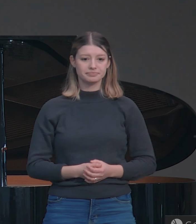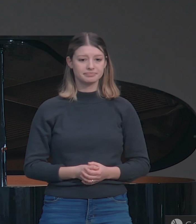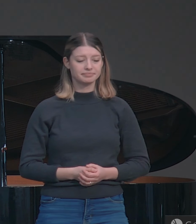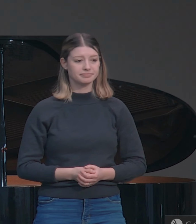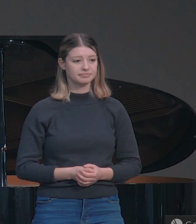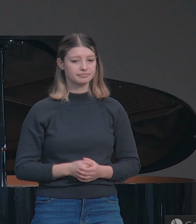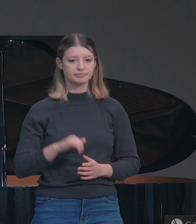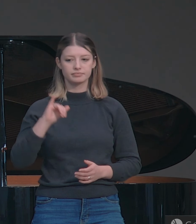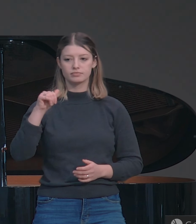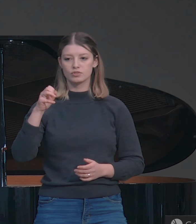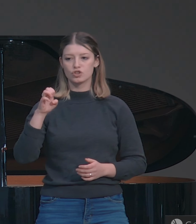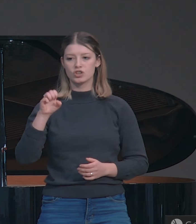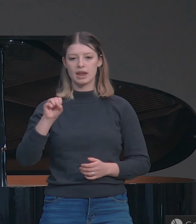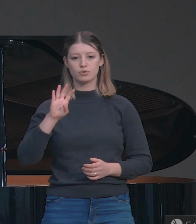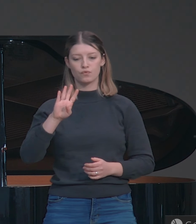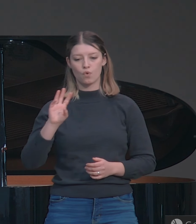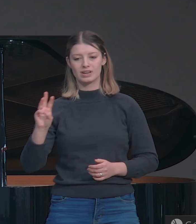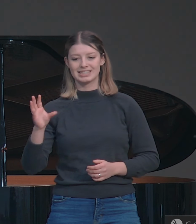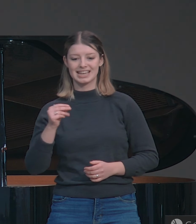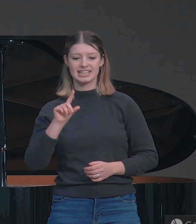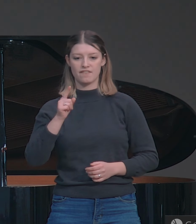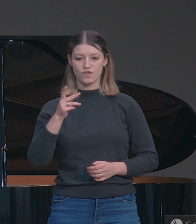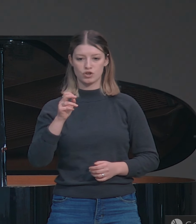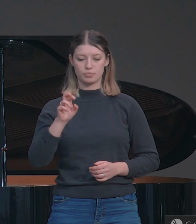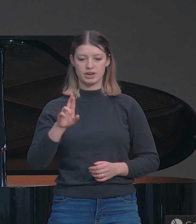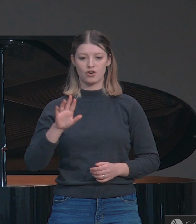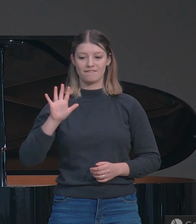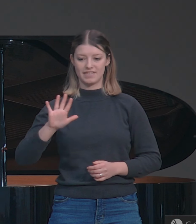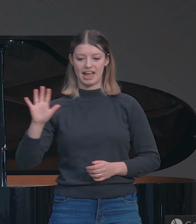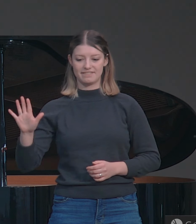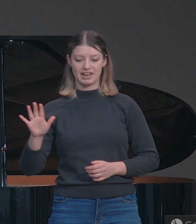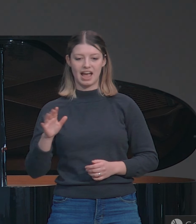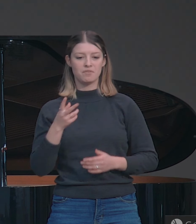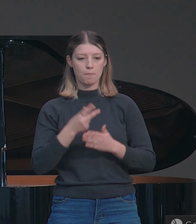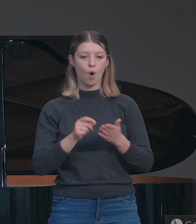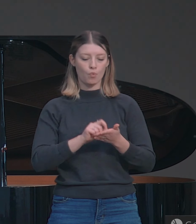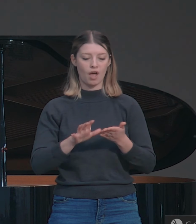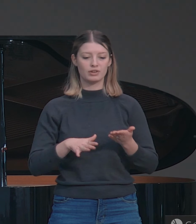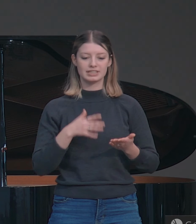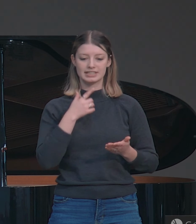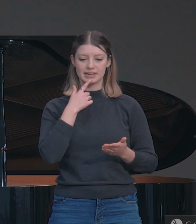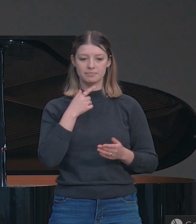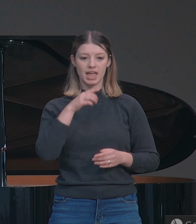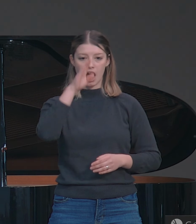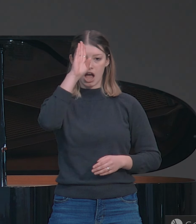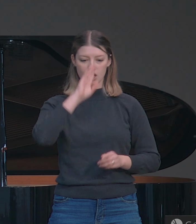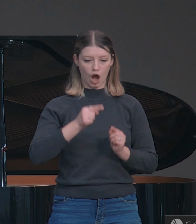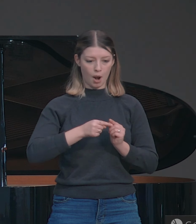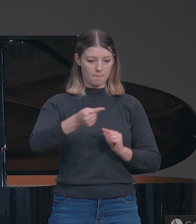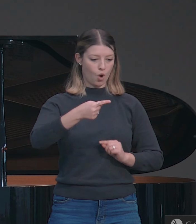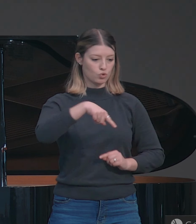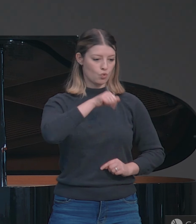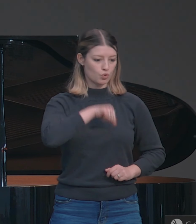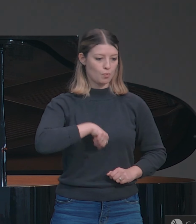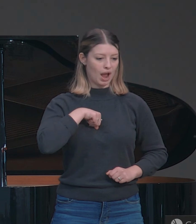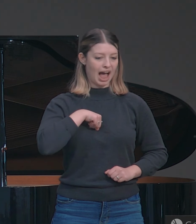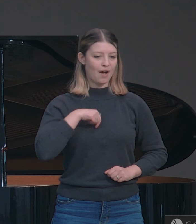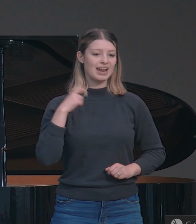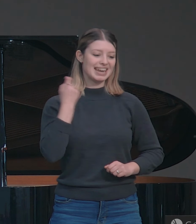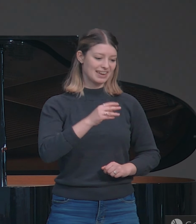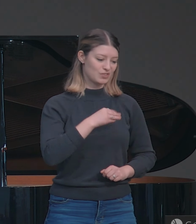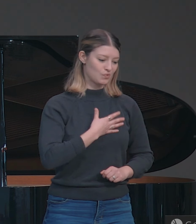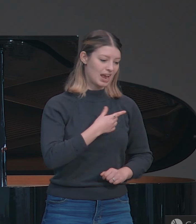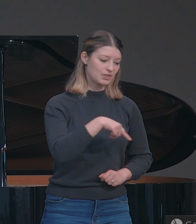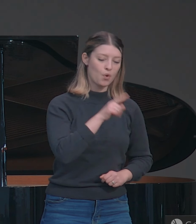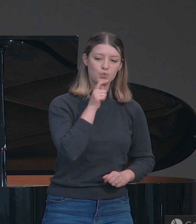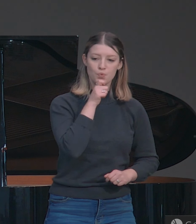James 4:6 and 1 Peter 5:5, that James and Peter understood this. They wrote, God opposes the proud but gives grace to the humble.